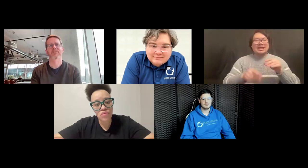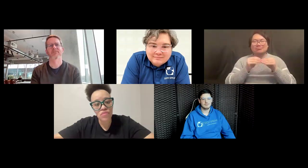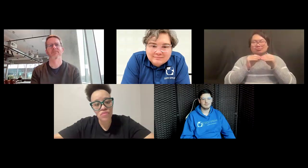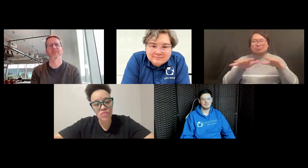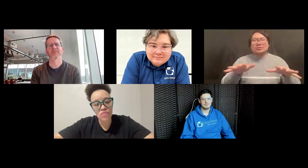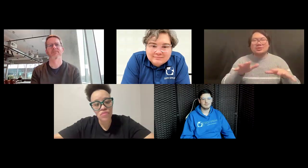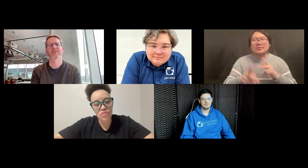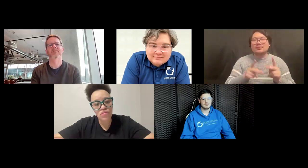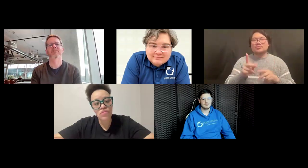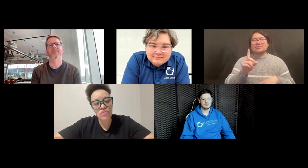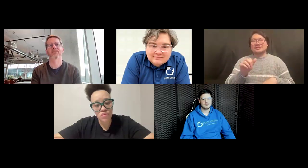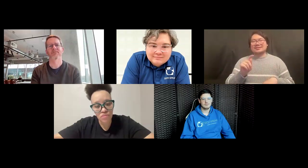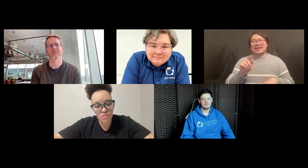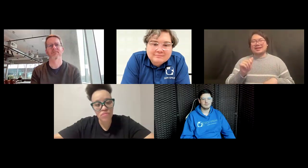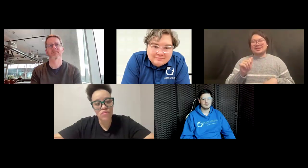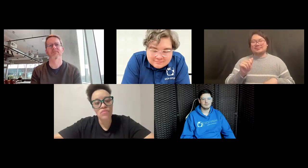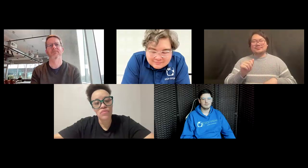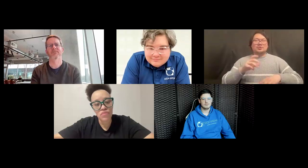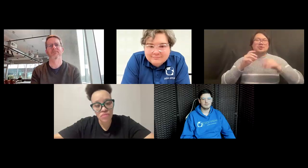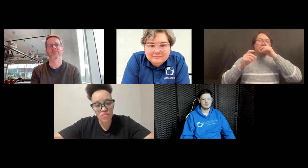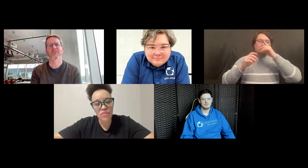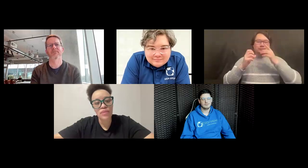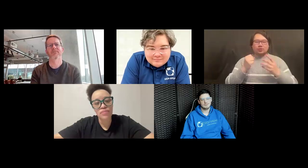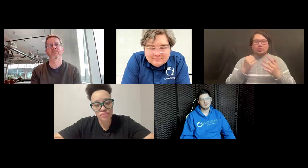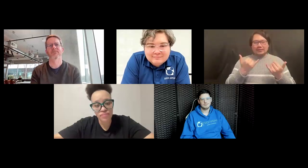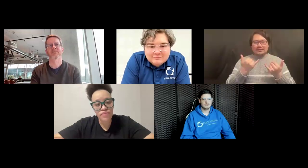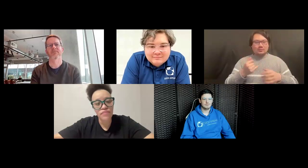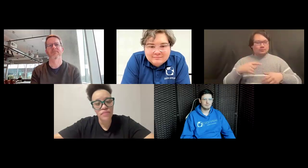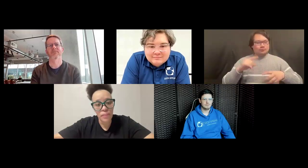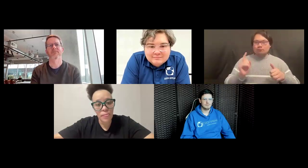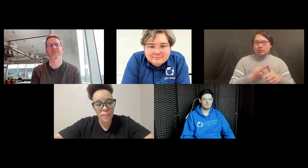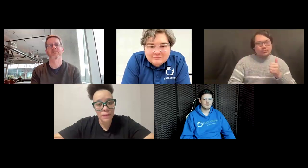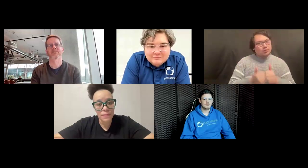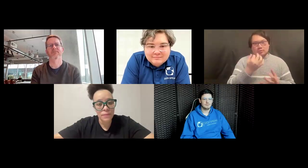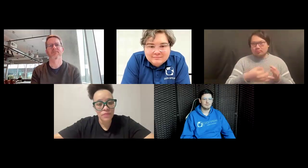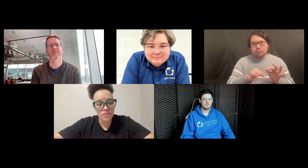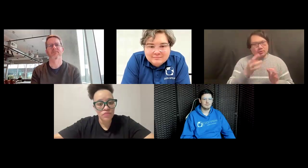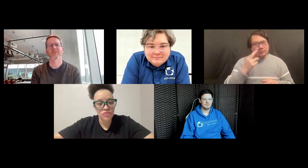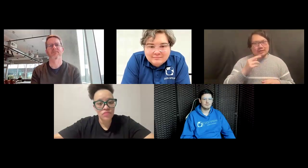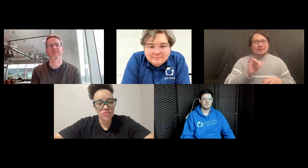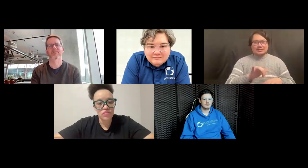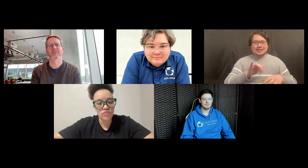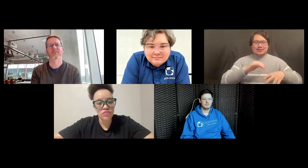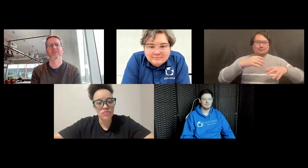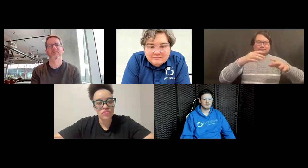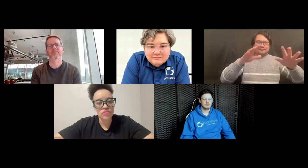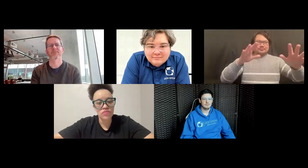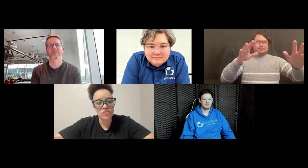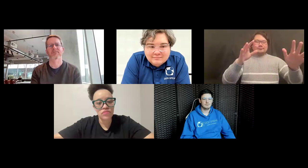we don't have a precise process necessarily to disseminate people's data, because that's just not something that's a really important thing